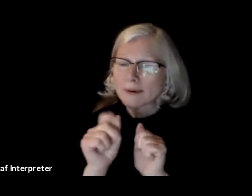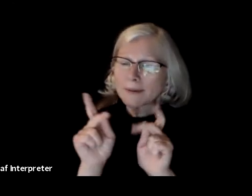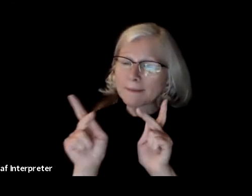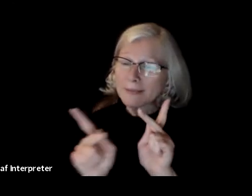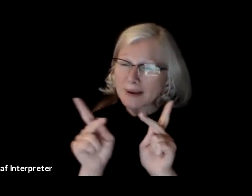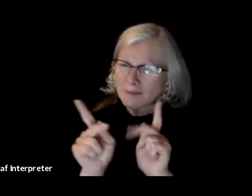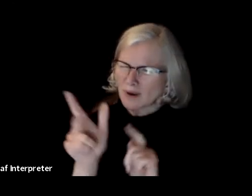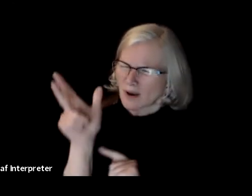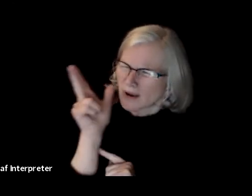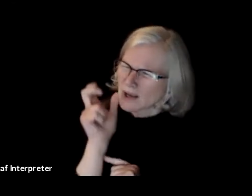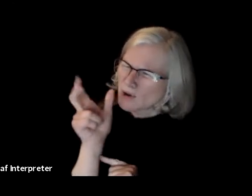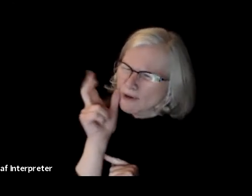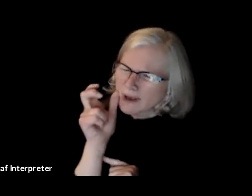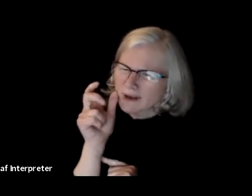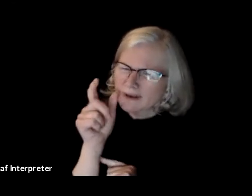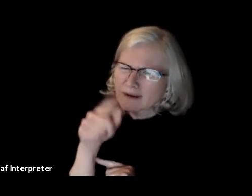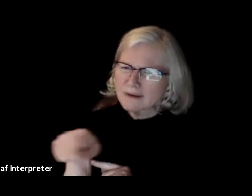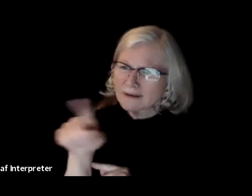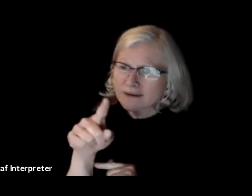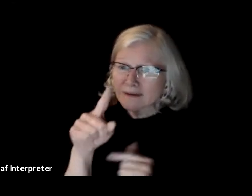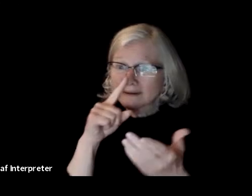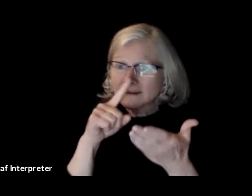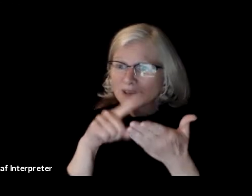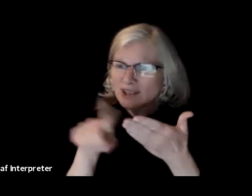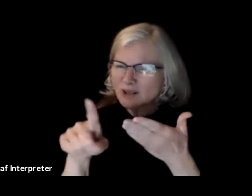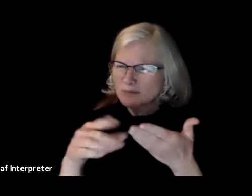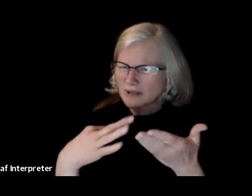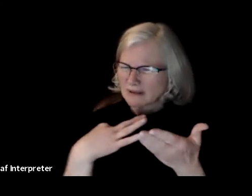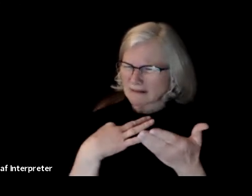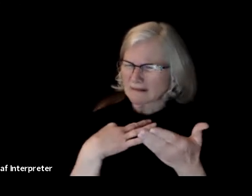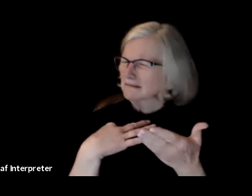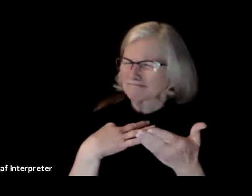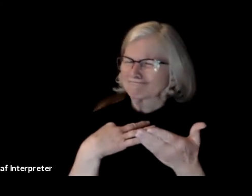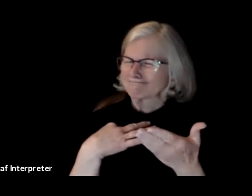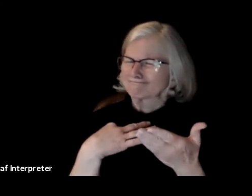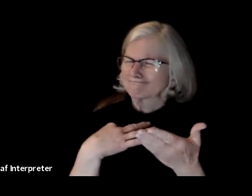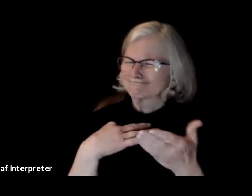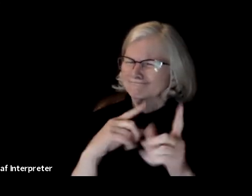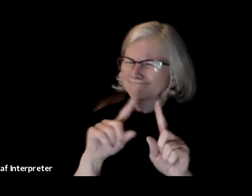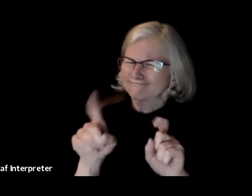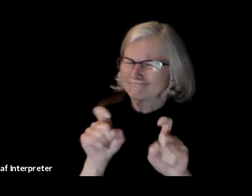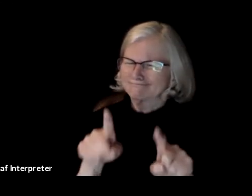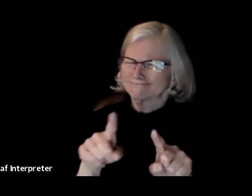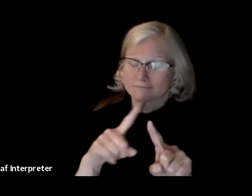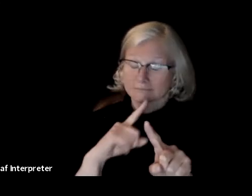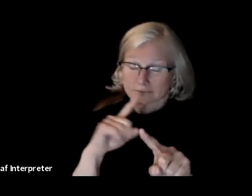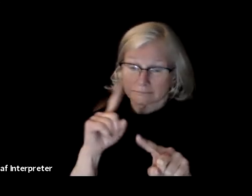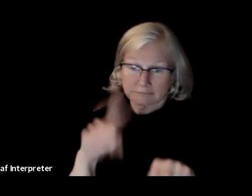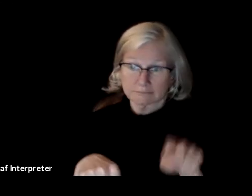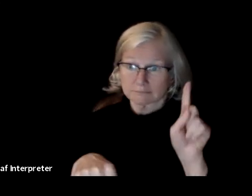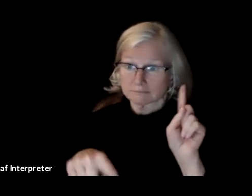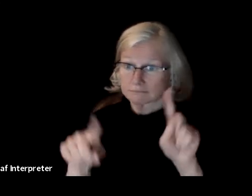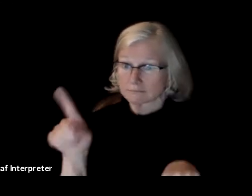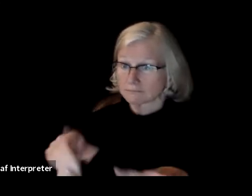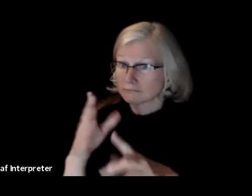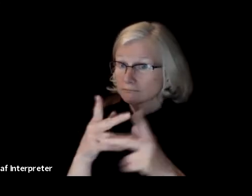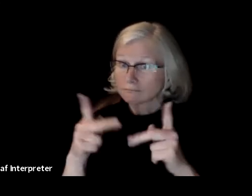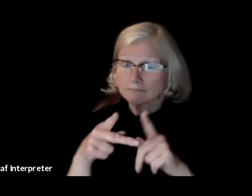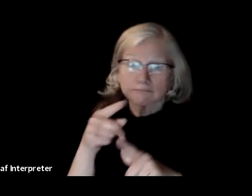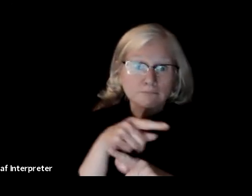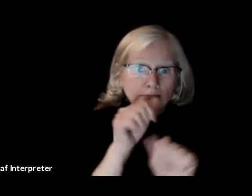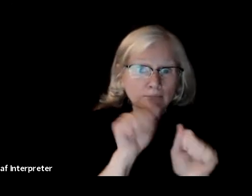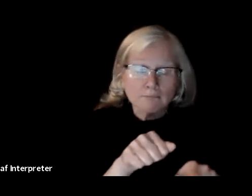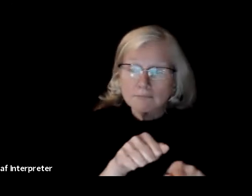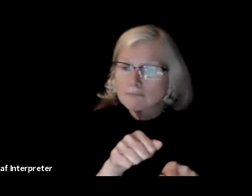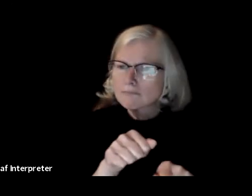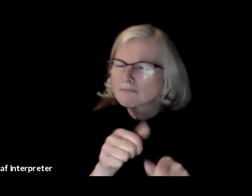checking eligibility is kind of spotty. It just sort of depends on where you go. At a pharmacy, you might be able to